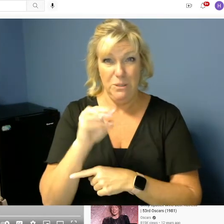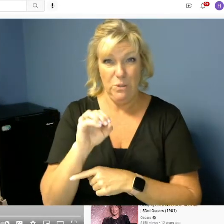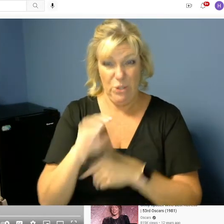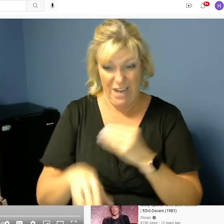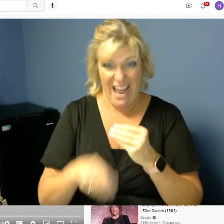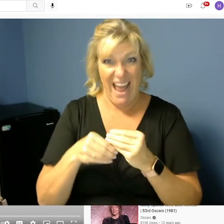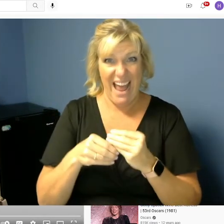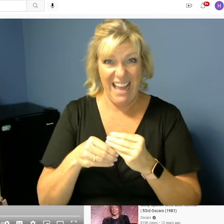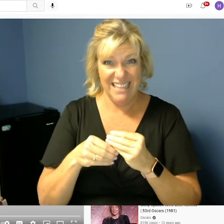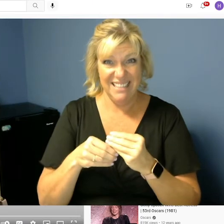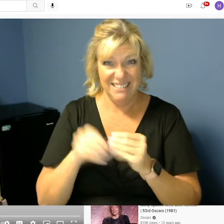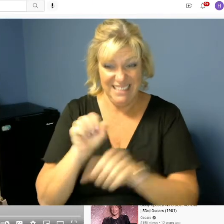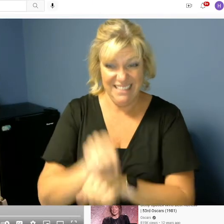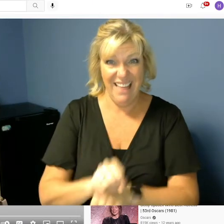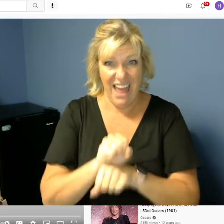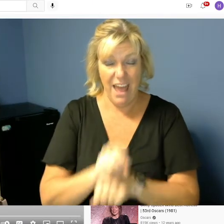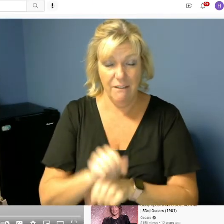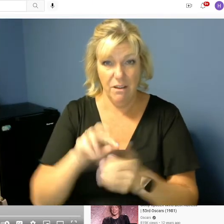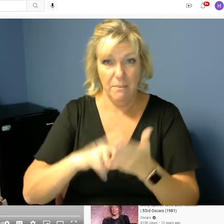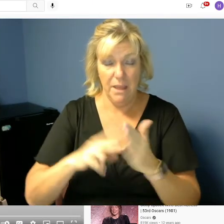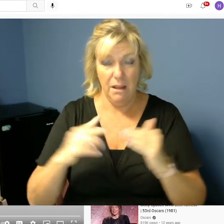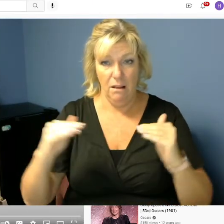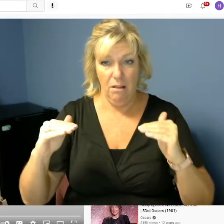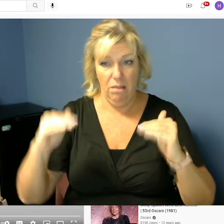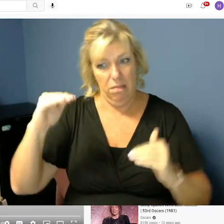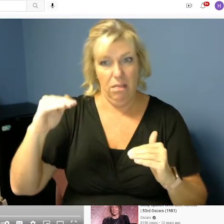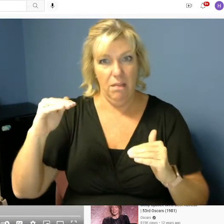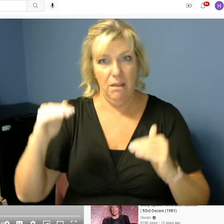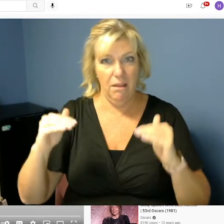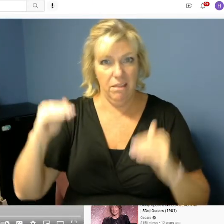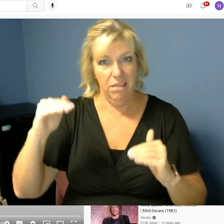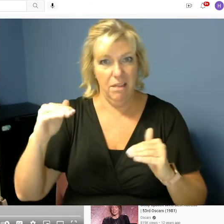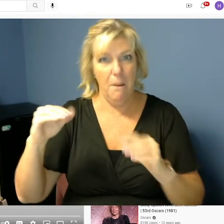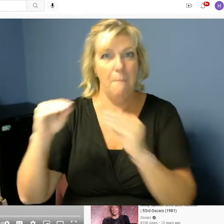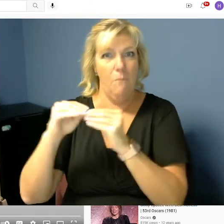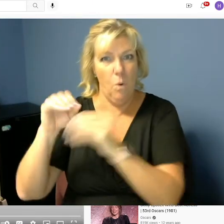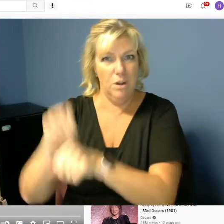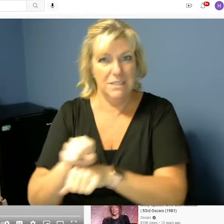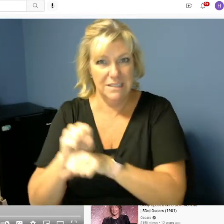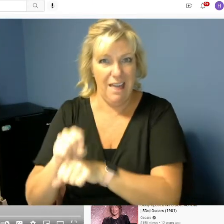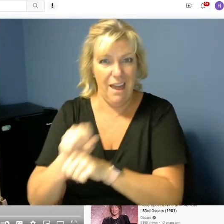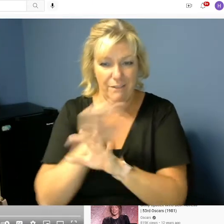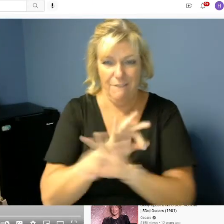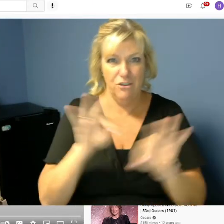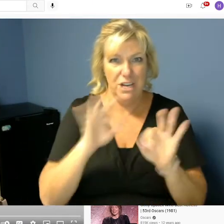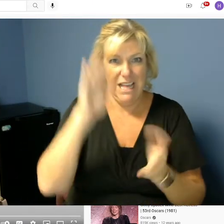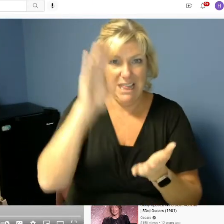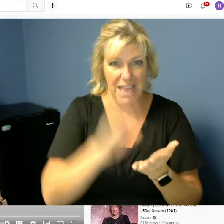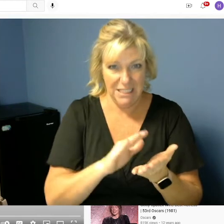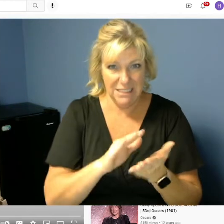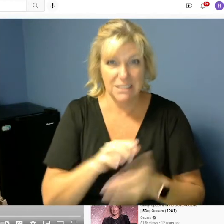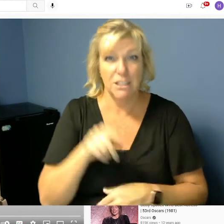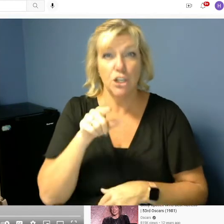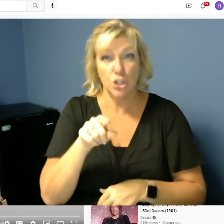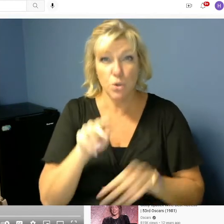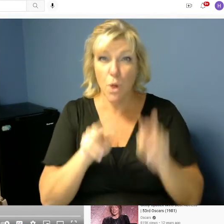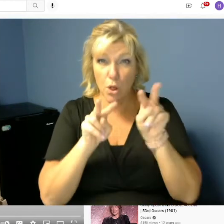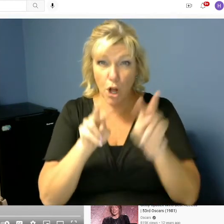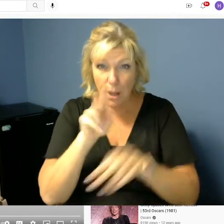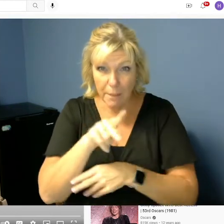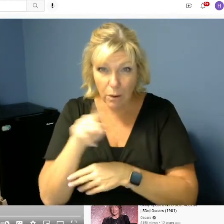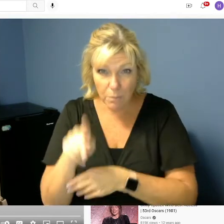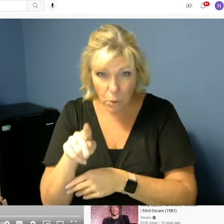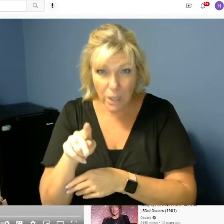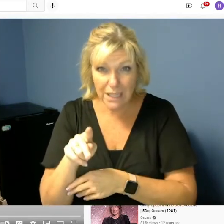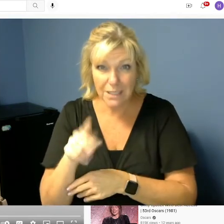Then the other reason it's concerning to some people is it's pushing slavery. If you there's a map on the PowerPoint, and it's pushing slavery